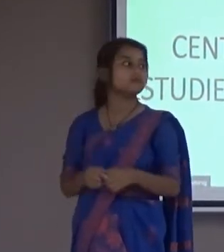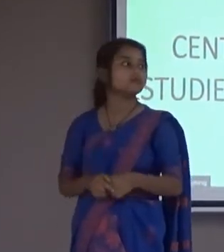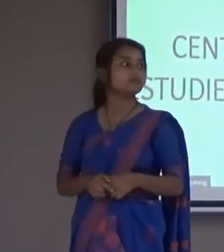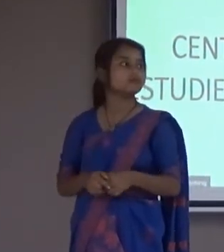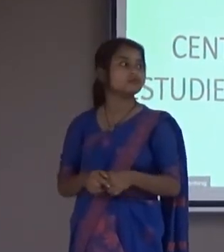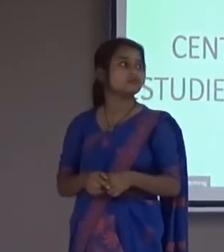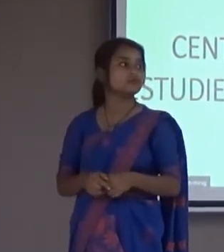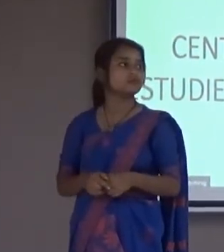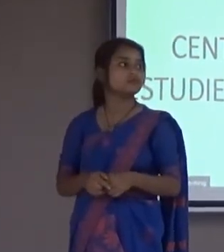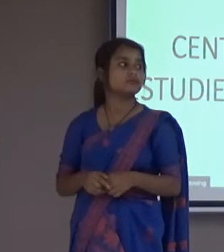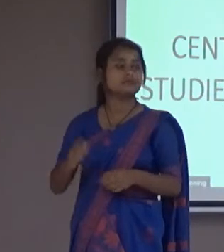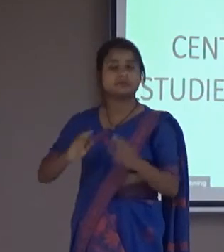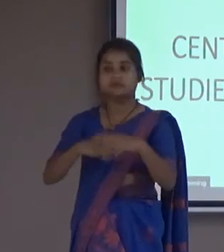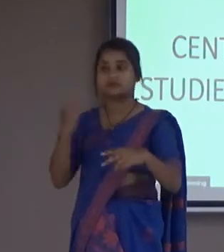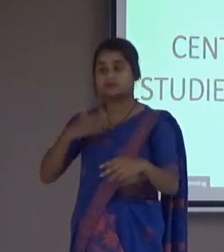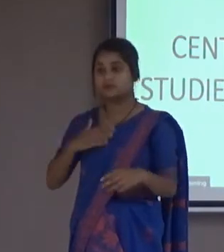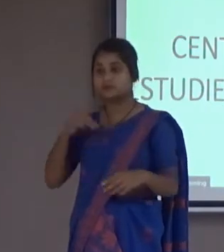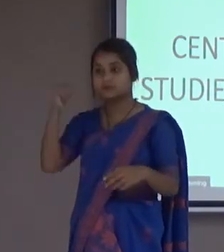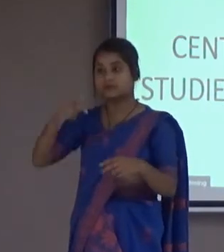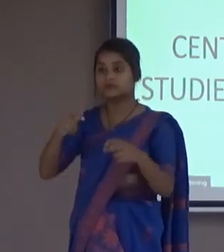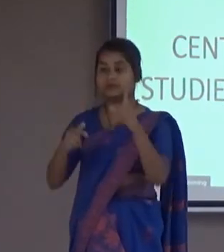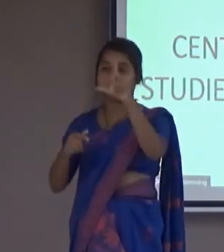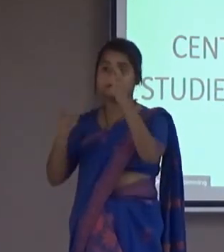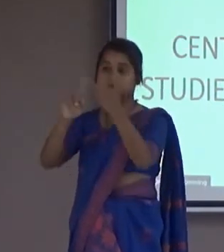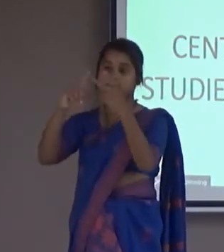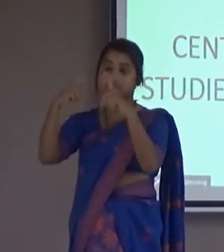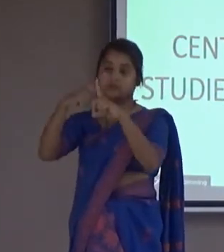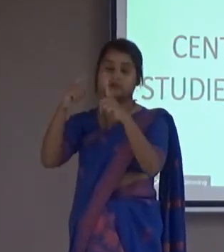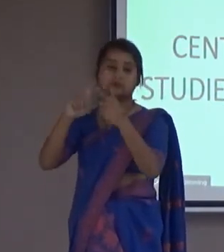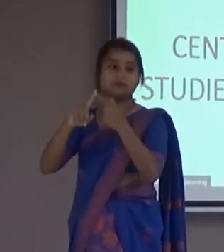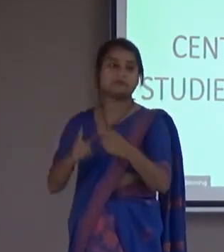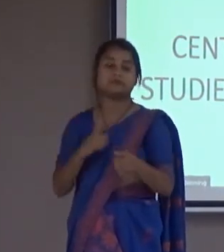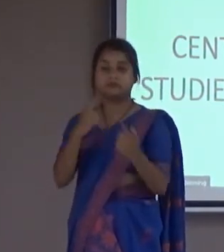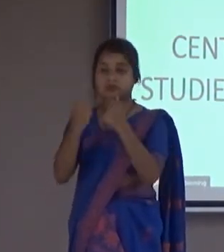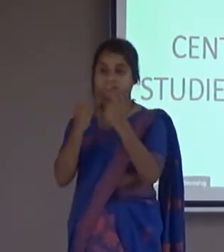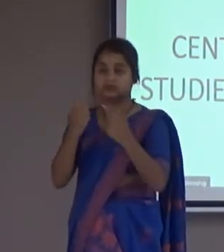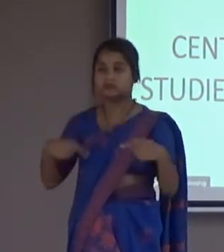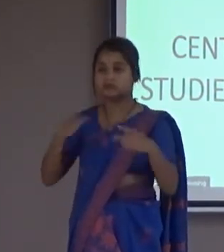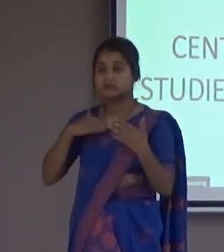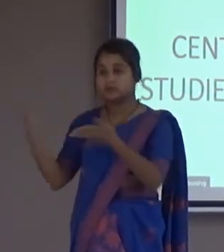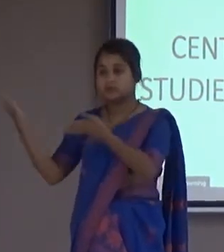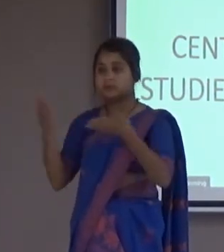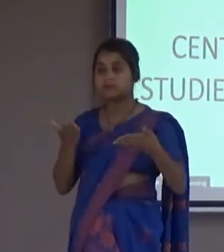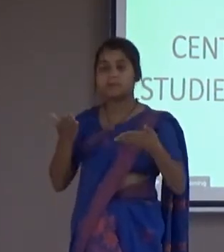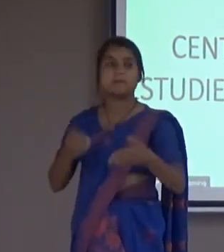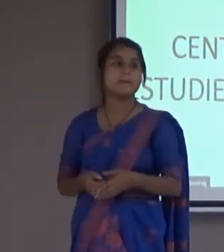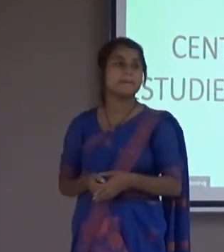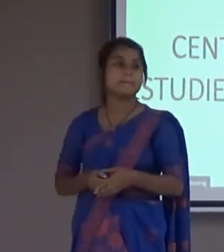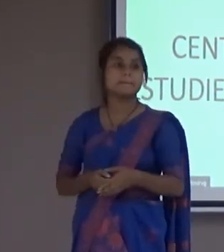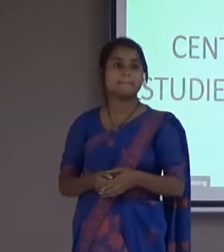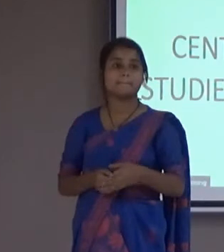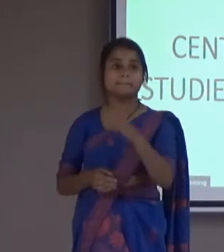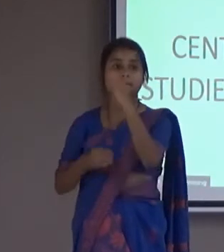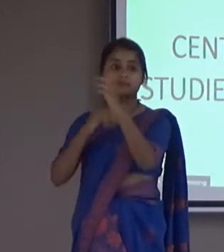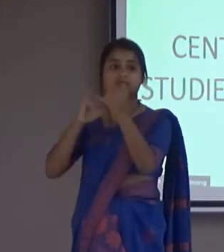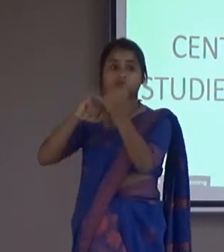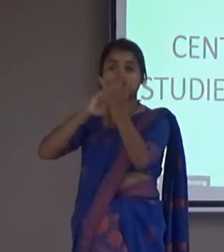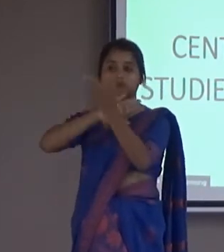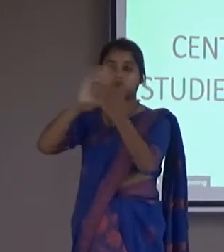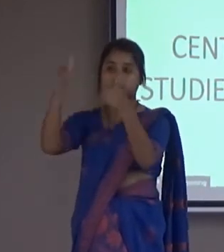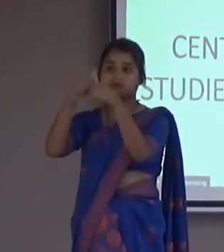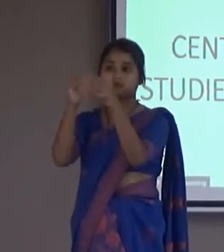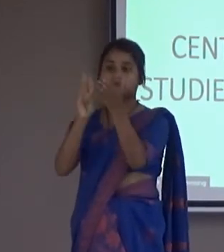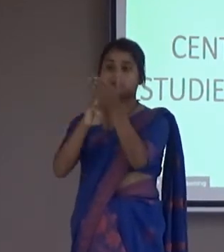over here, and we would like to, would want to work with you. I also welcome Dr. Shamnad, Basheer